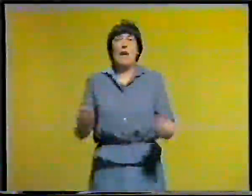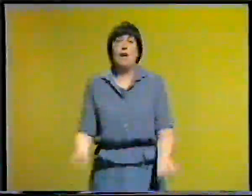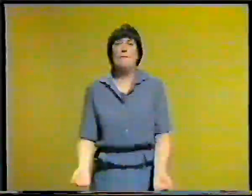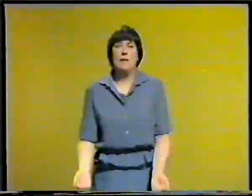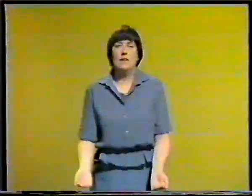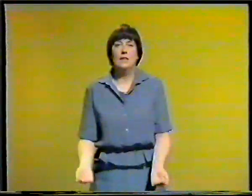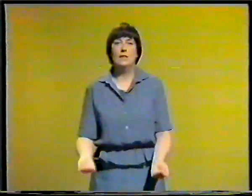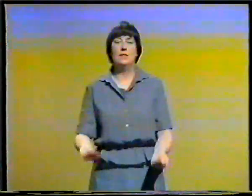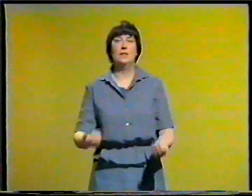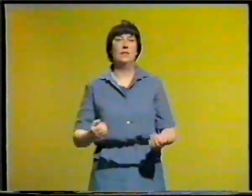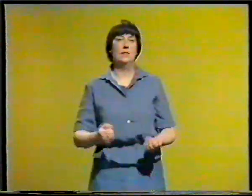Heavy.